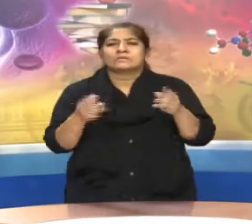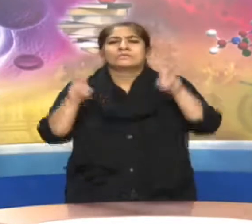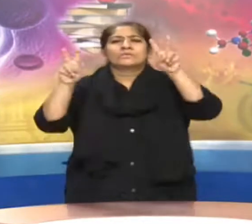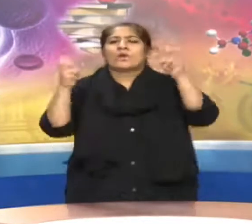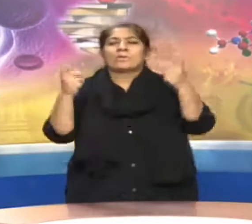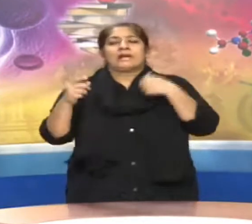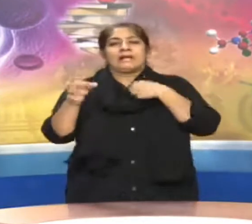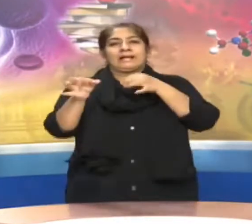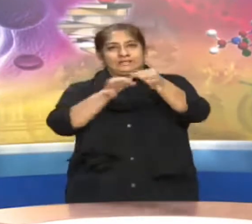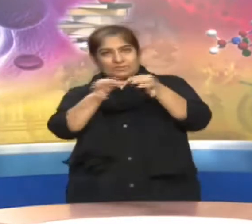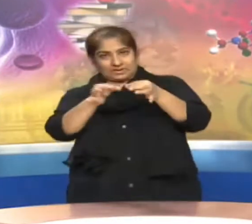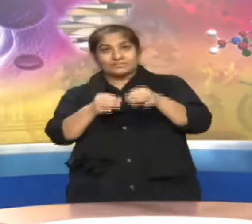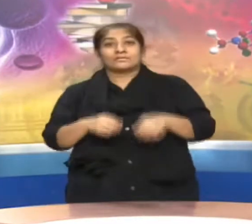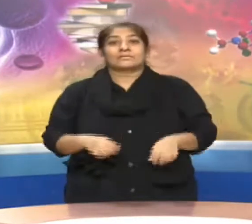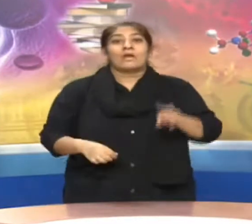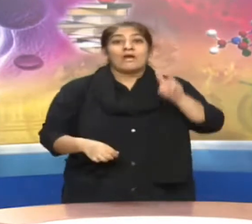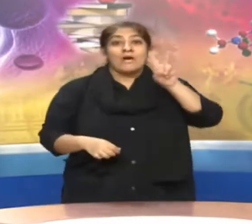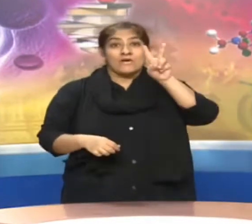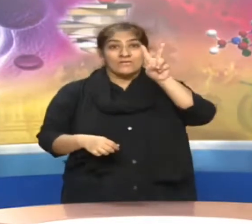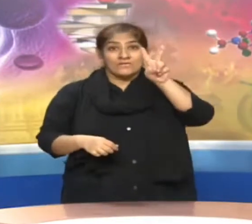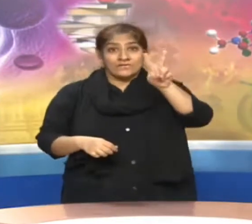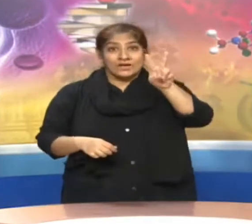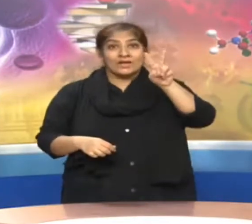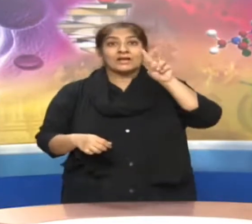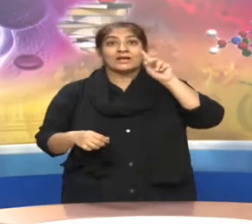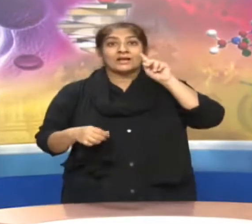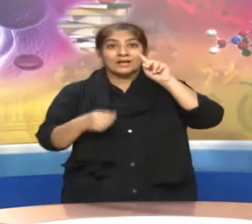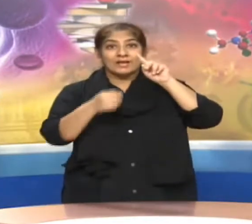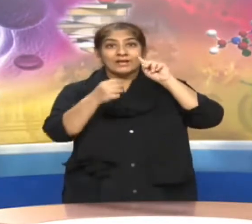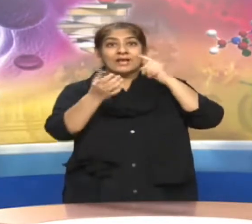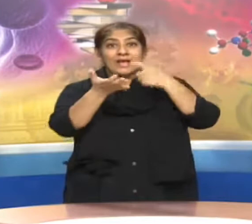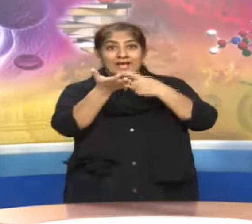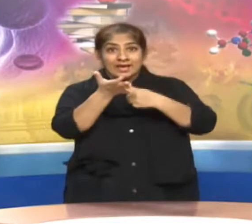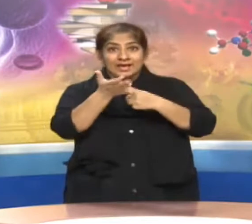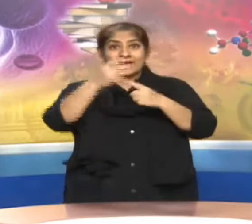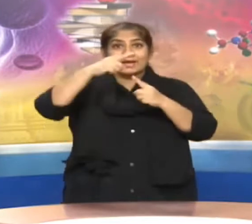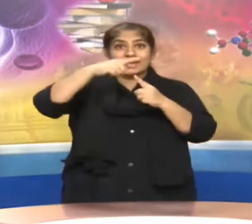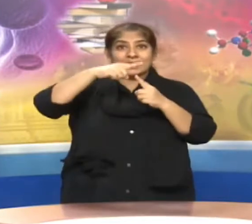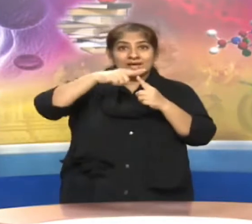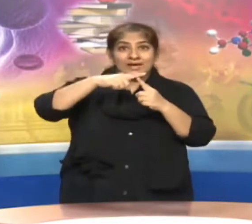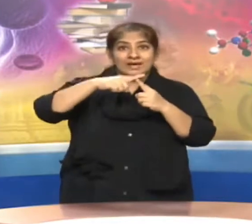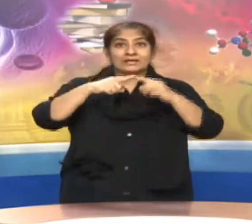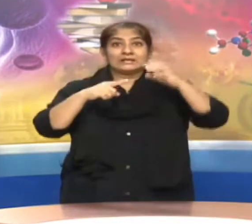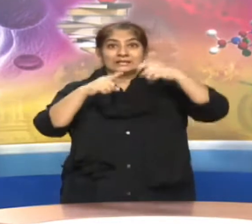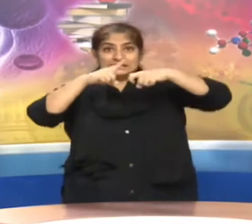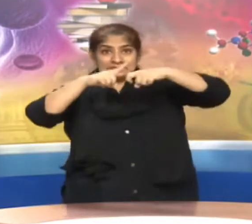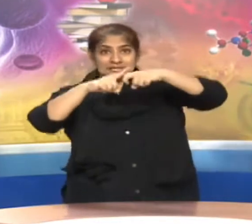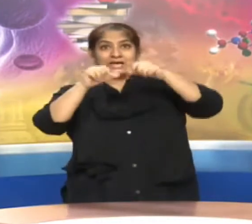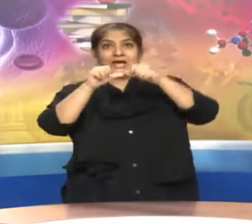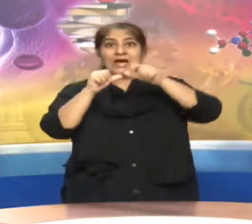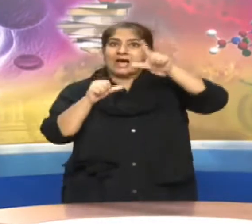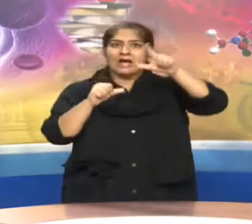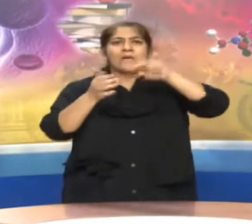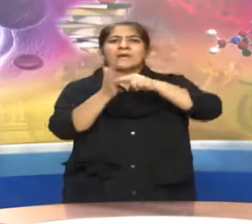Now again there are further divisions in communication. Let us now first talk about